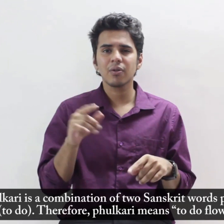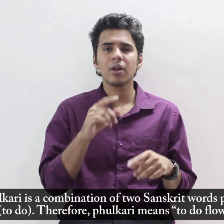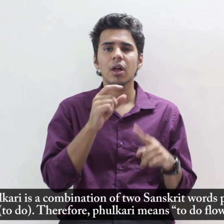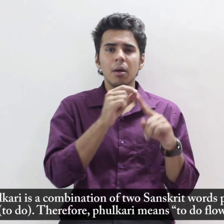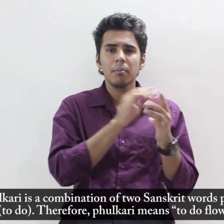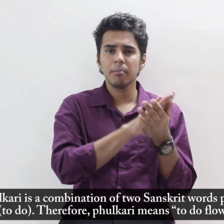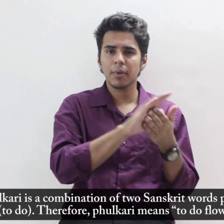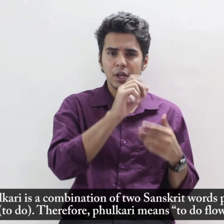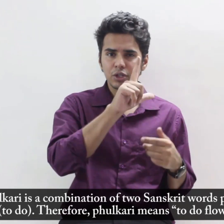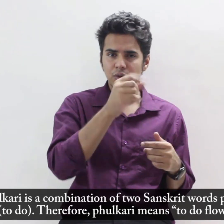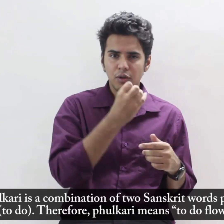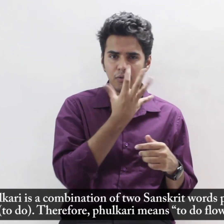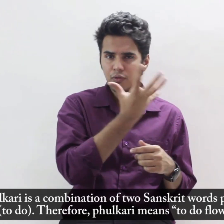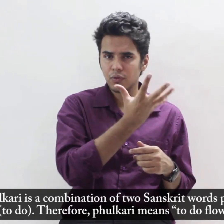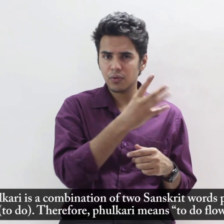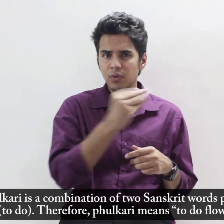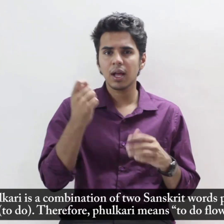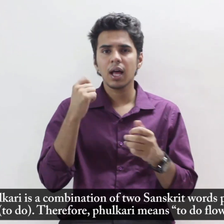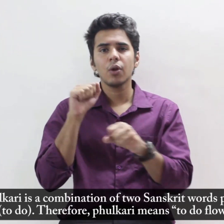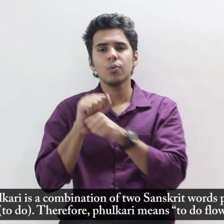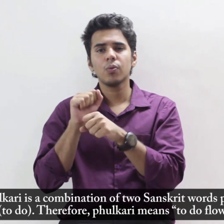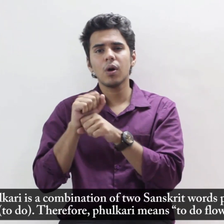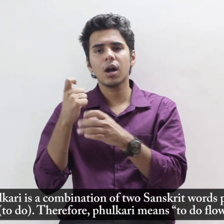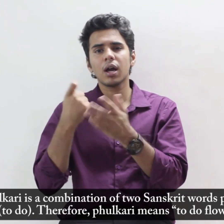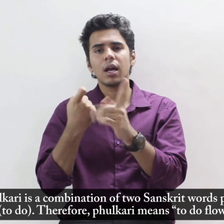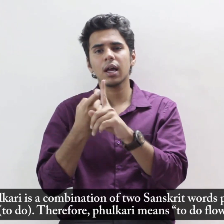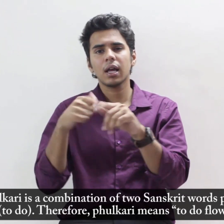Therefore, Fulkari means to do flower work.